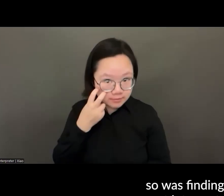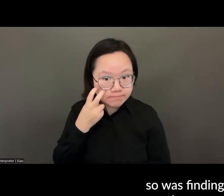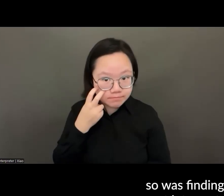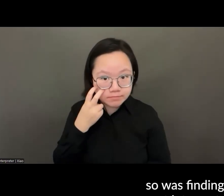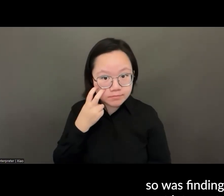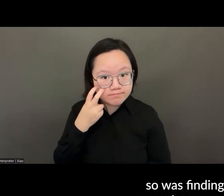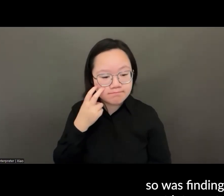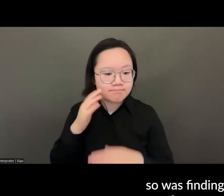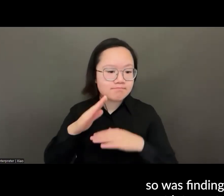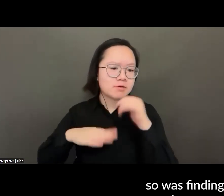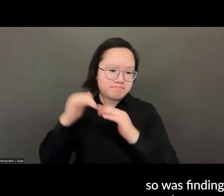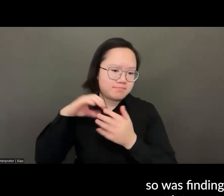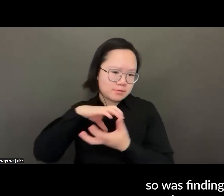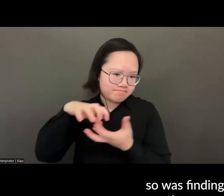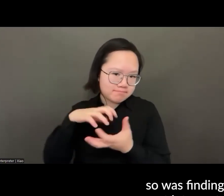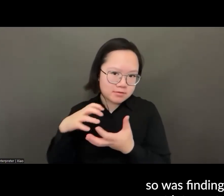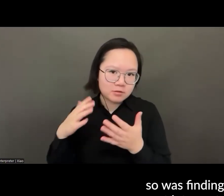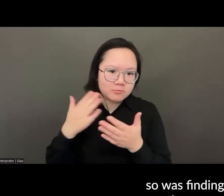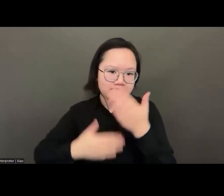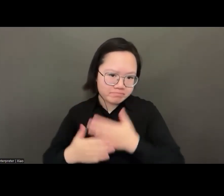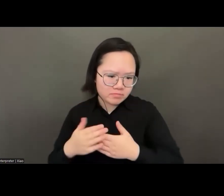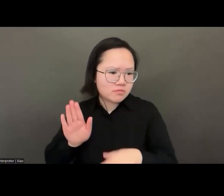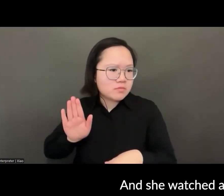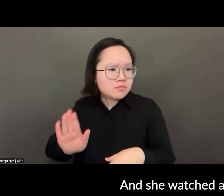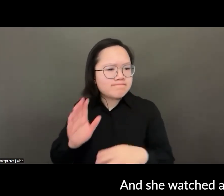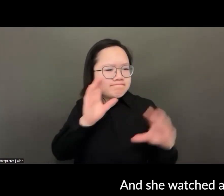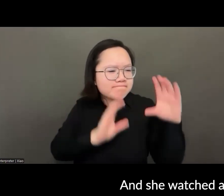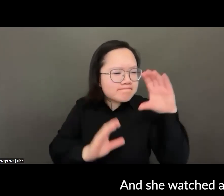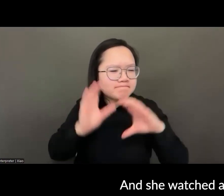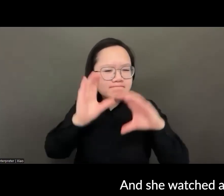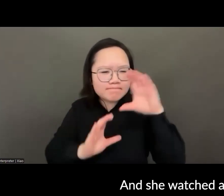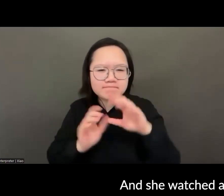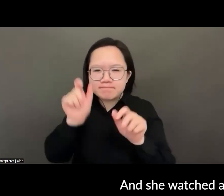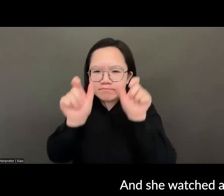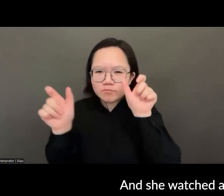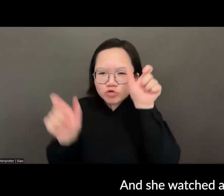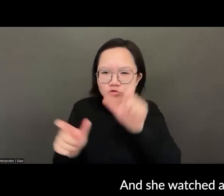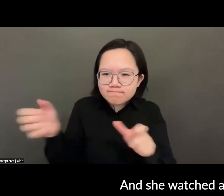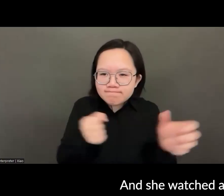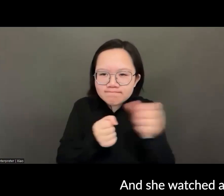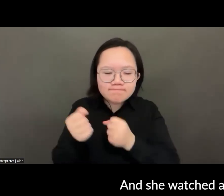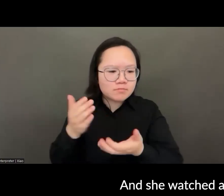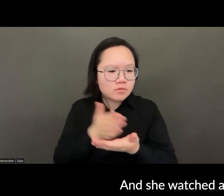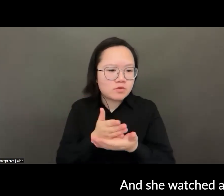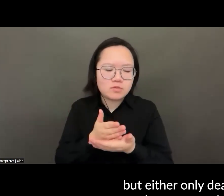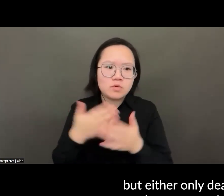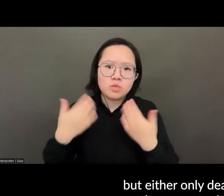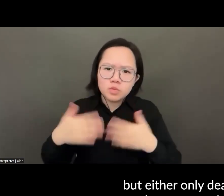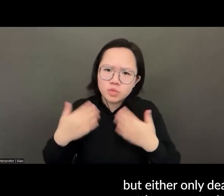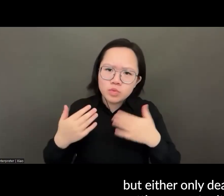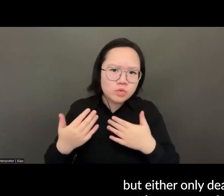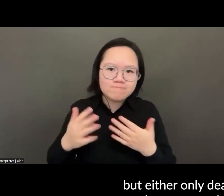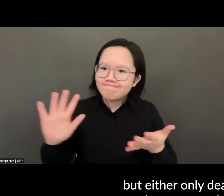get support, interpreter, and other support. And she watched all her classmates who were only deaf,